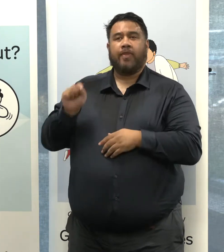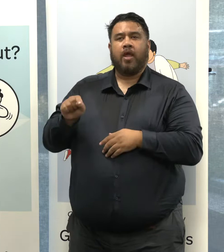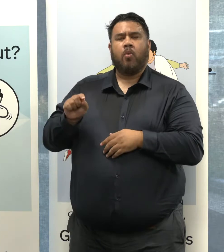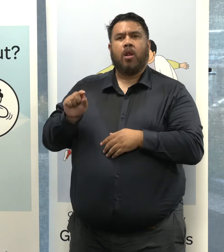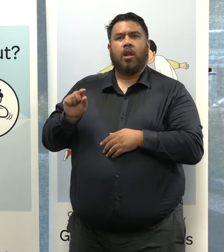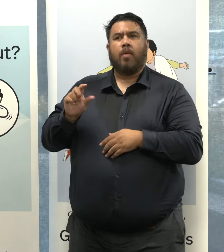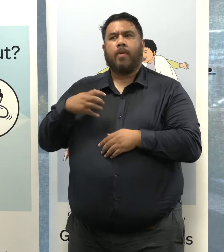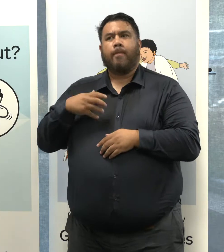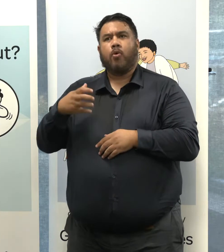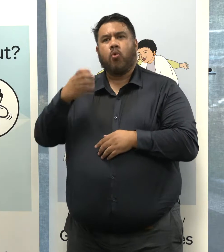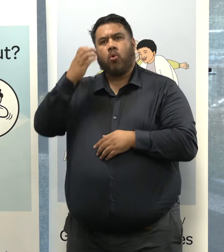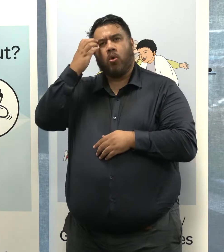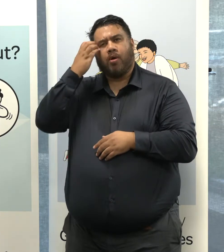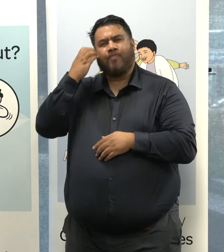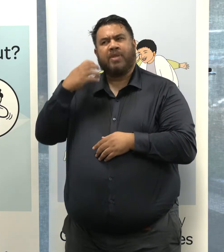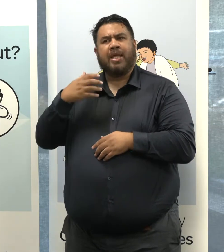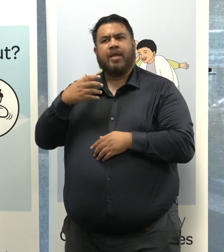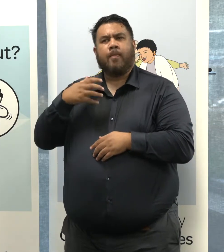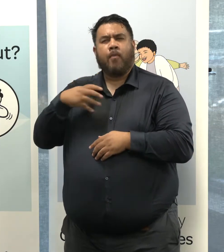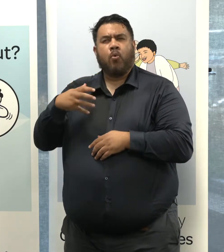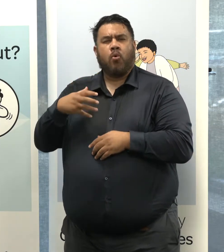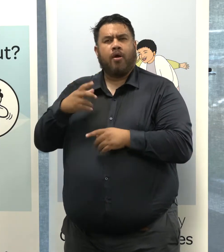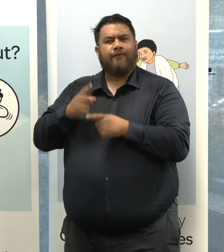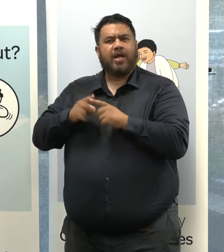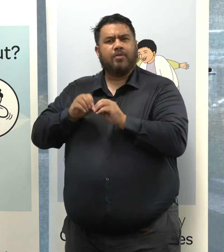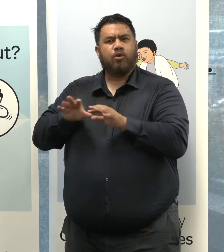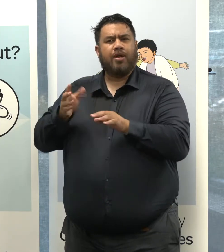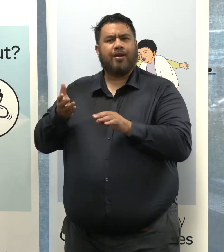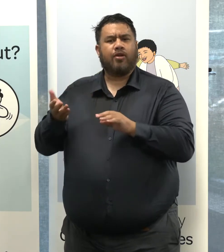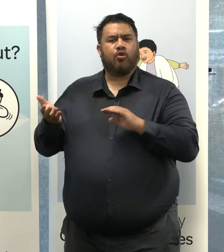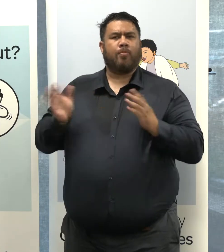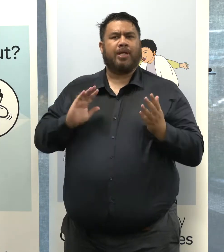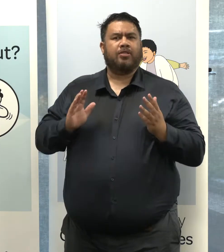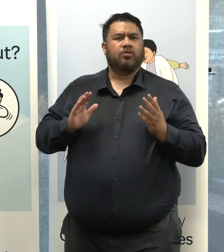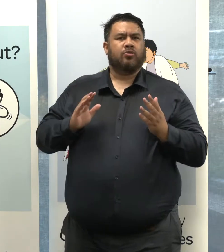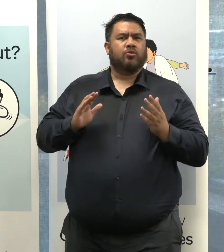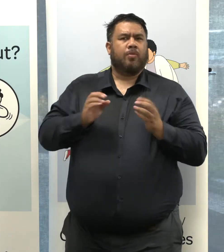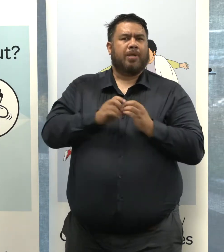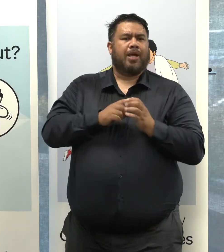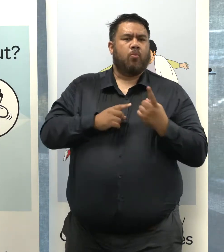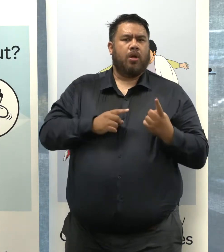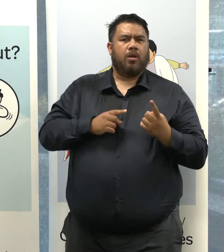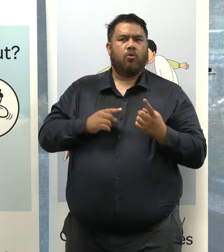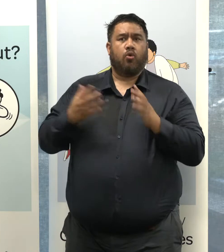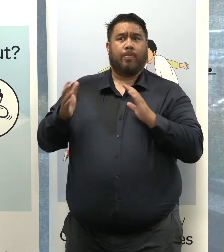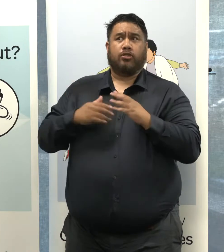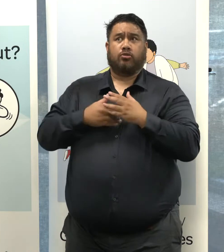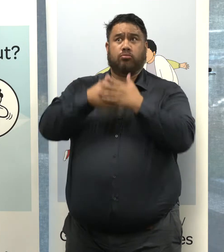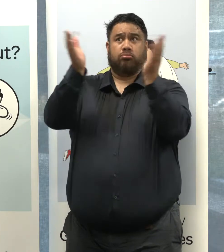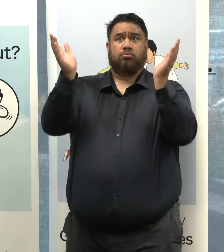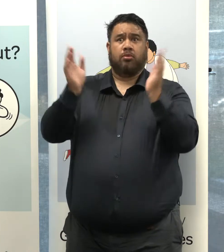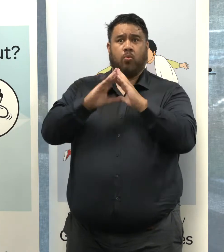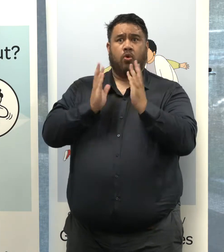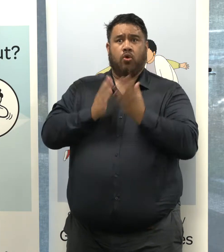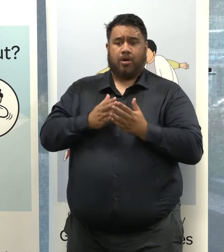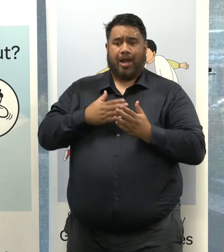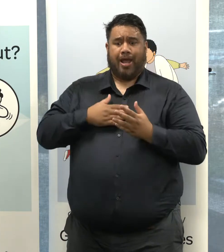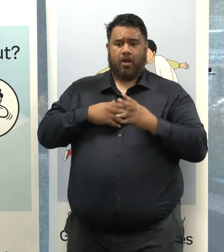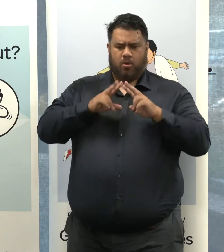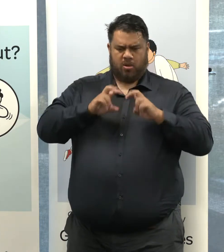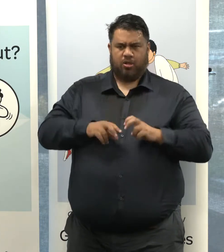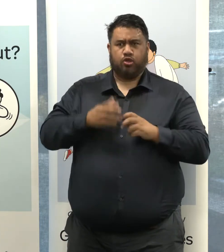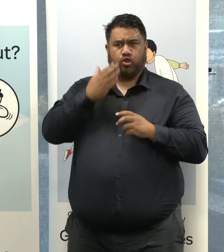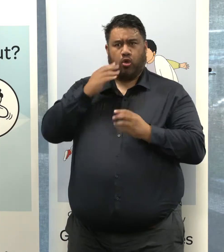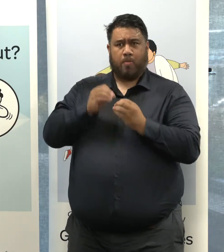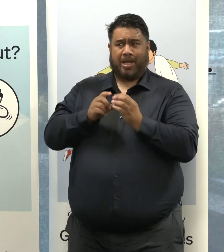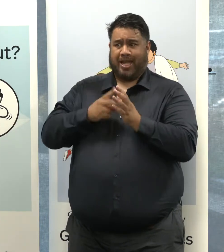slight transmission advantage over BA1, and as we've seen in other countries, here in New Zealand, our whole genome sequencing is showing that it is